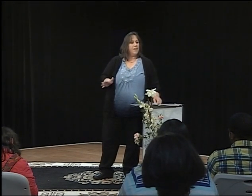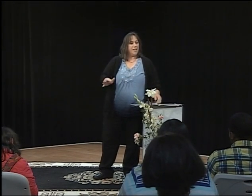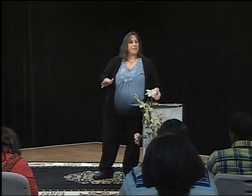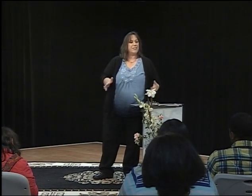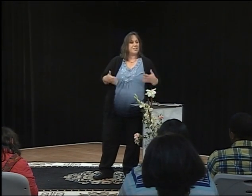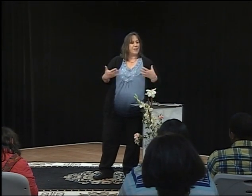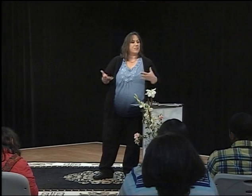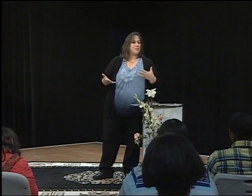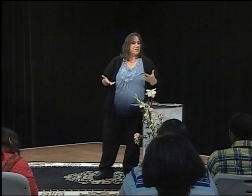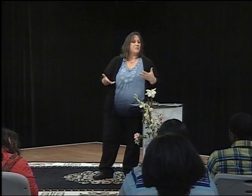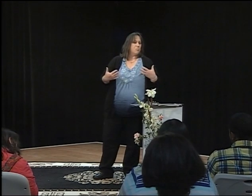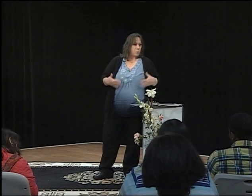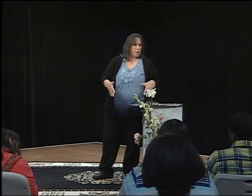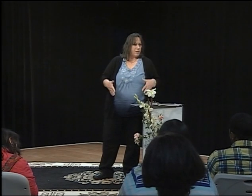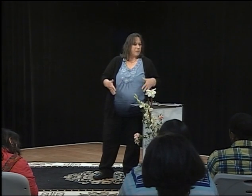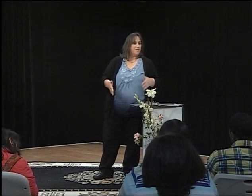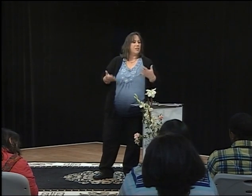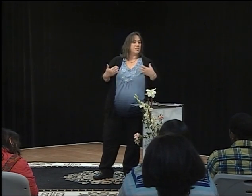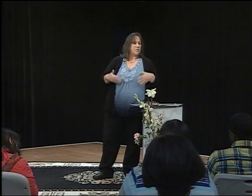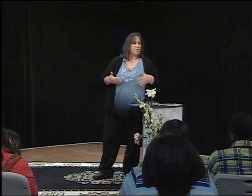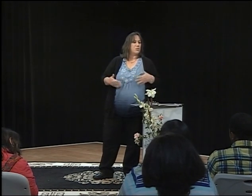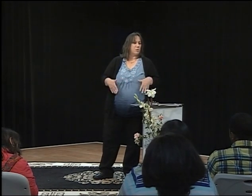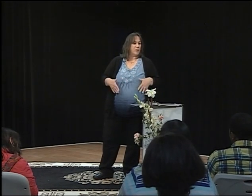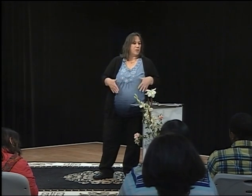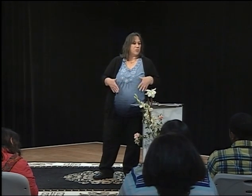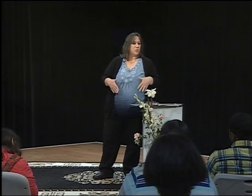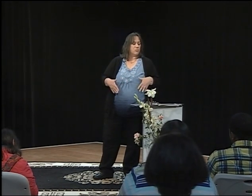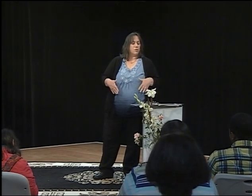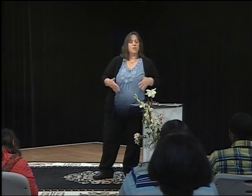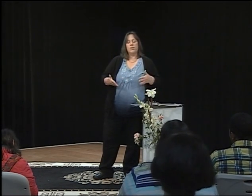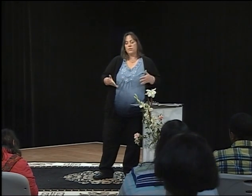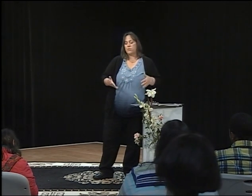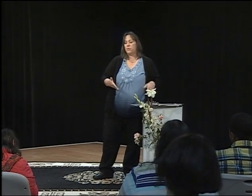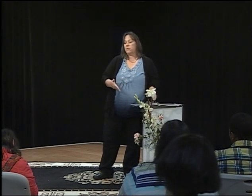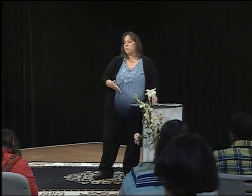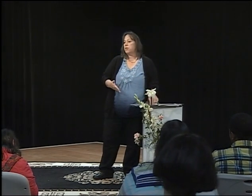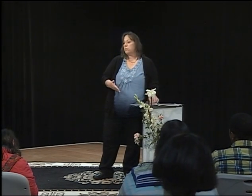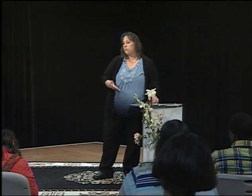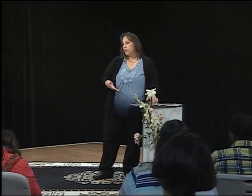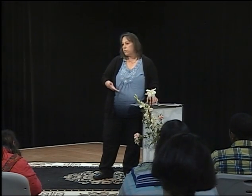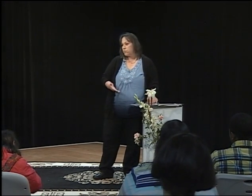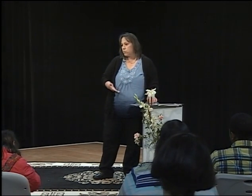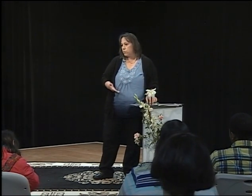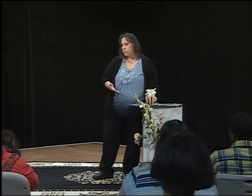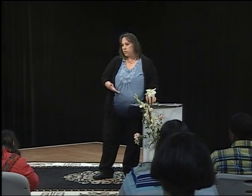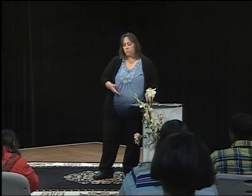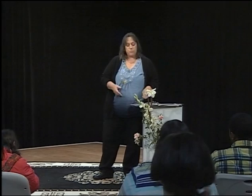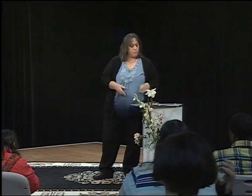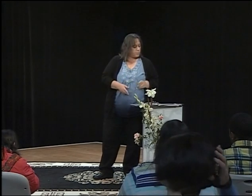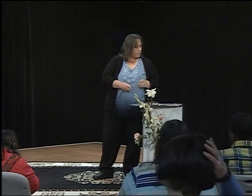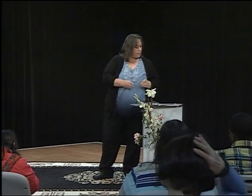he starts breathing, and he starts doing it on his own. So it's become an effective tool for him.